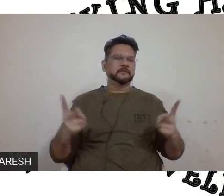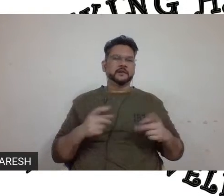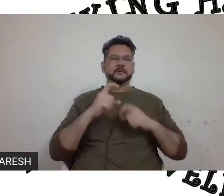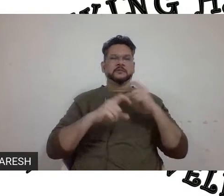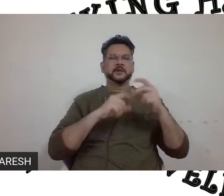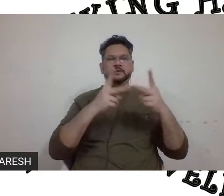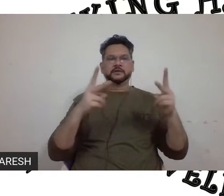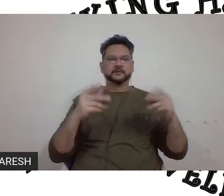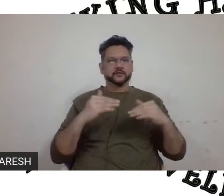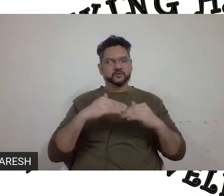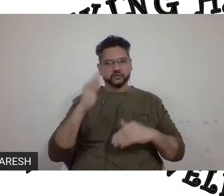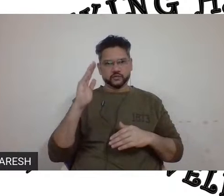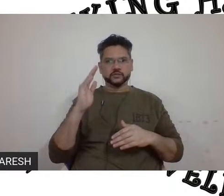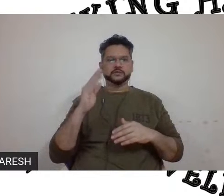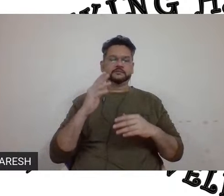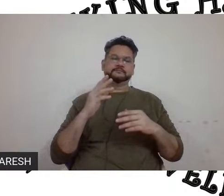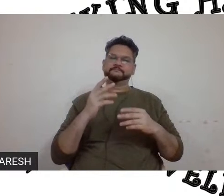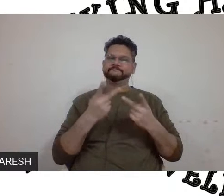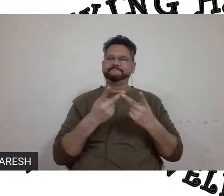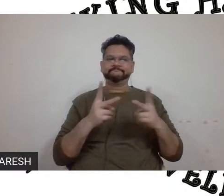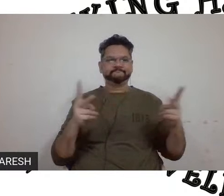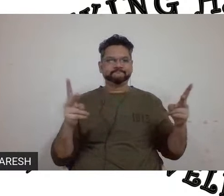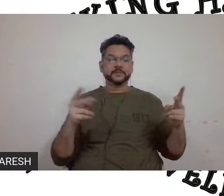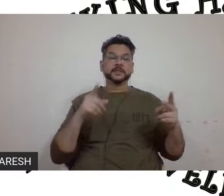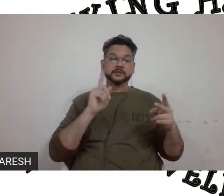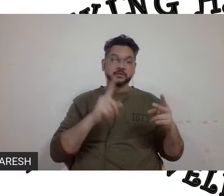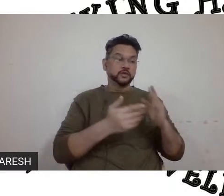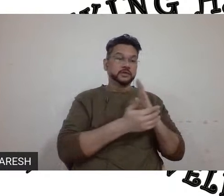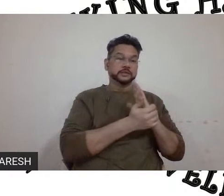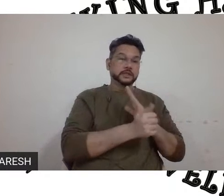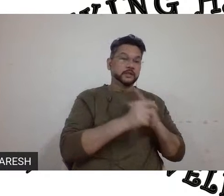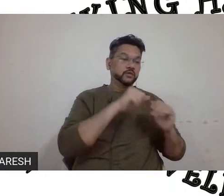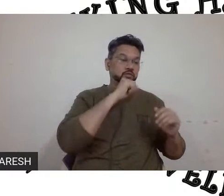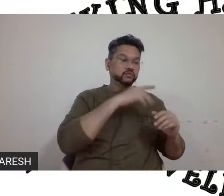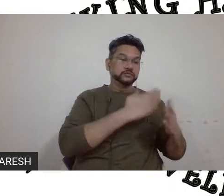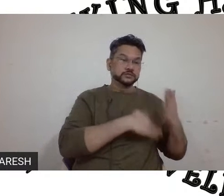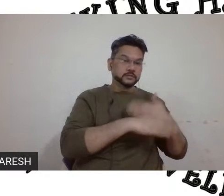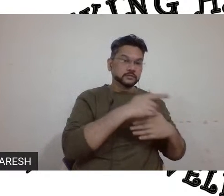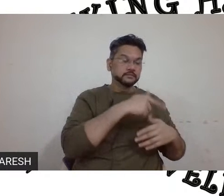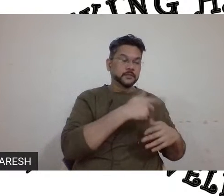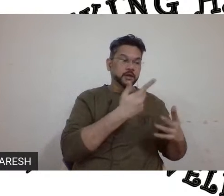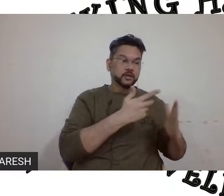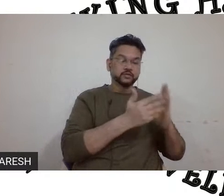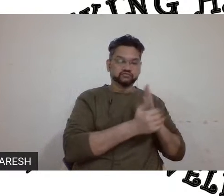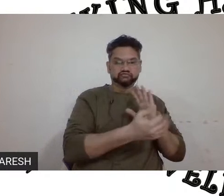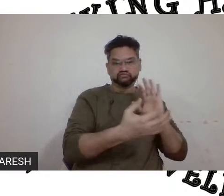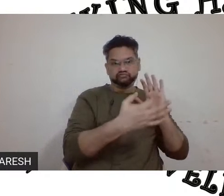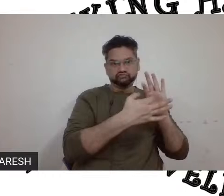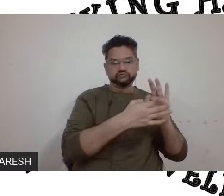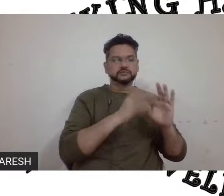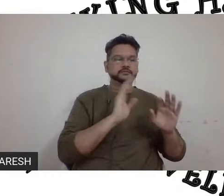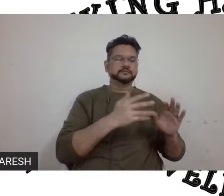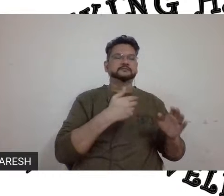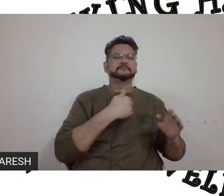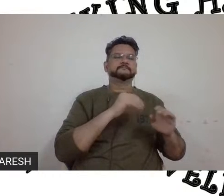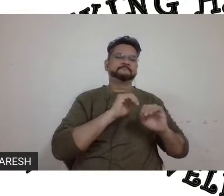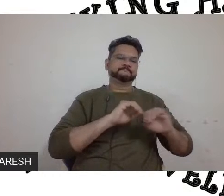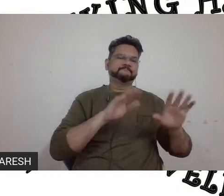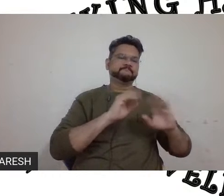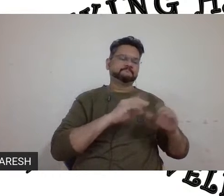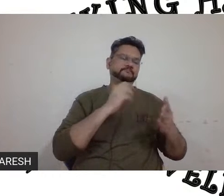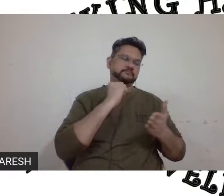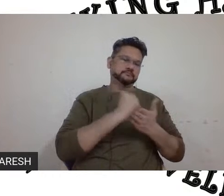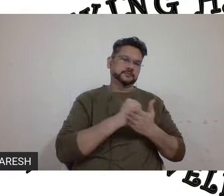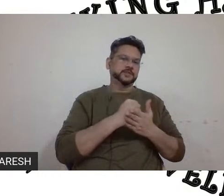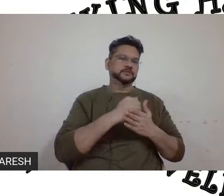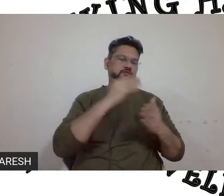that youth are rightfully skilled for those opportunities. So with this optimistic view that lot more